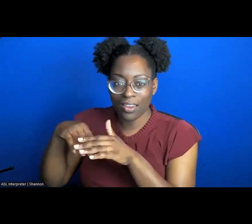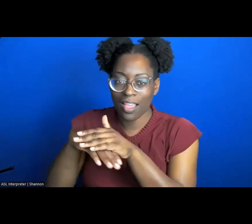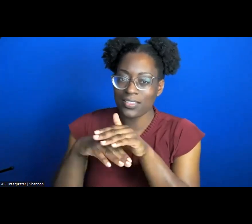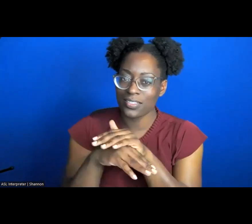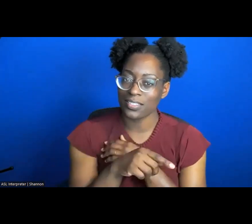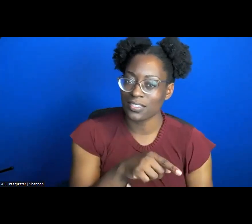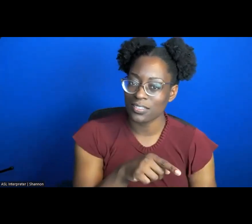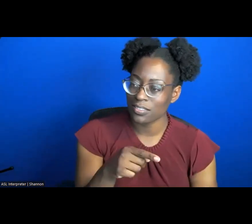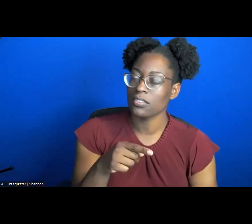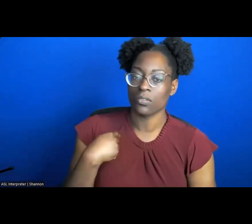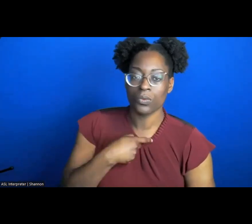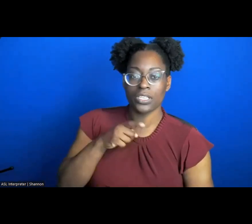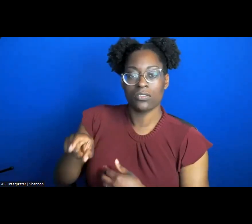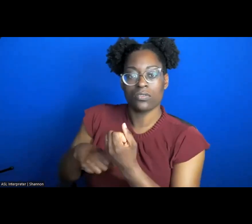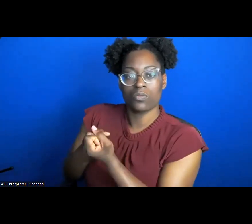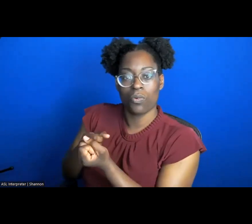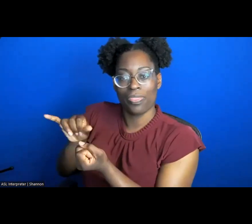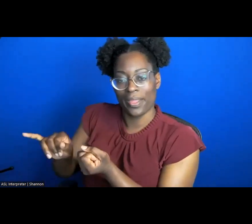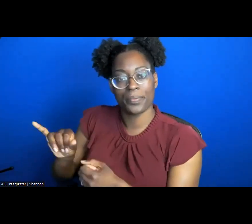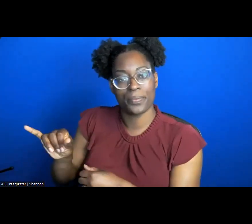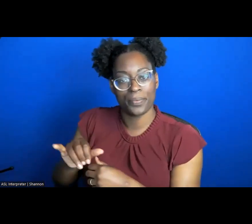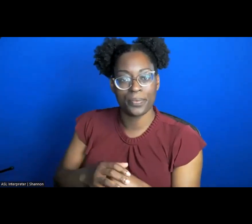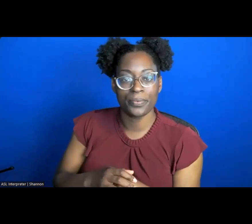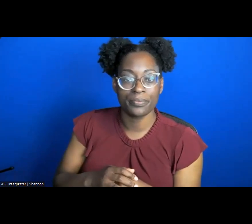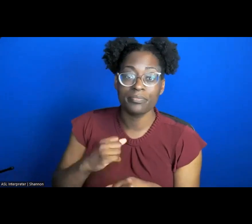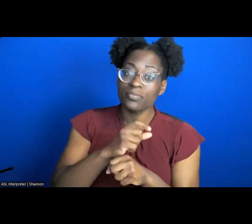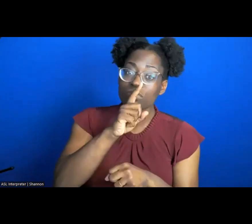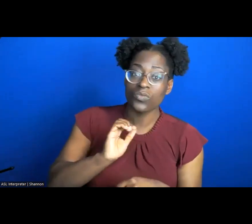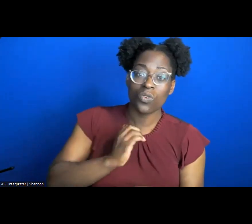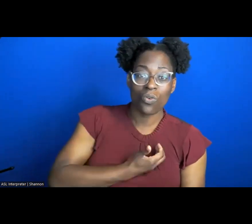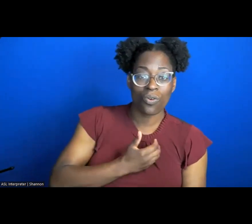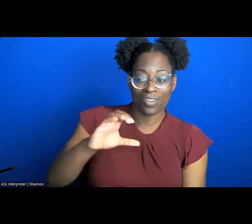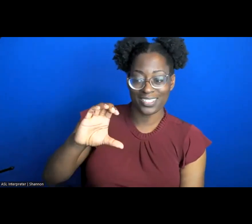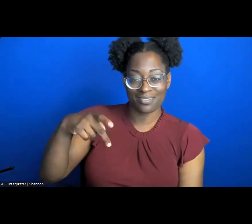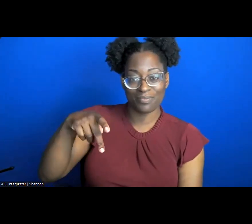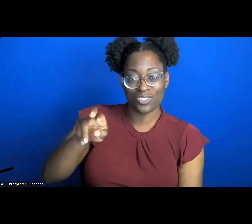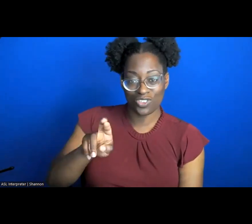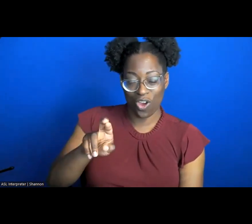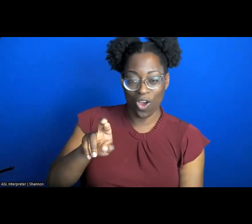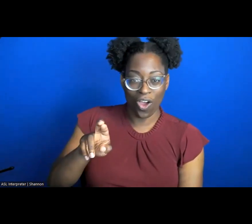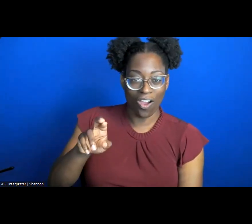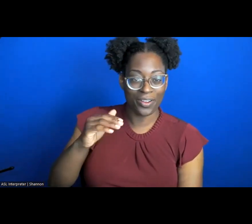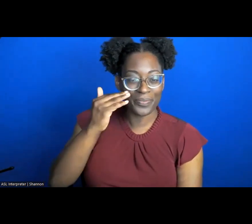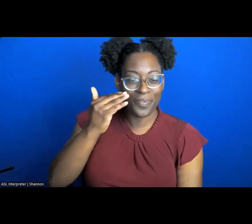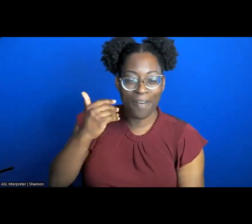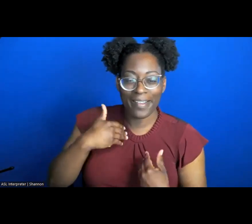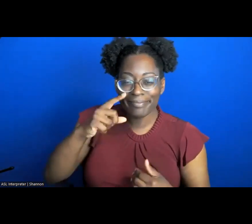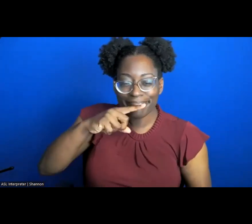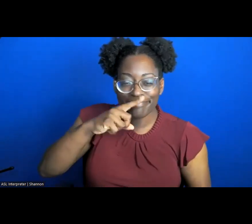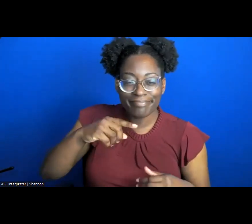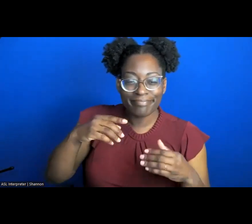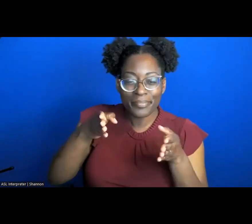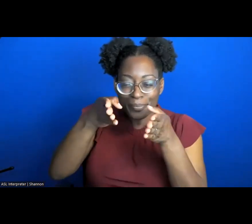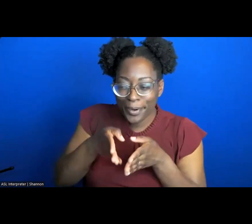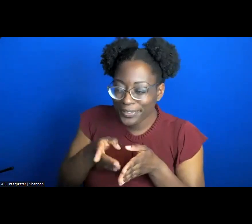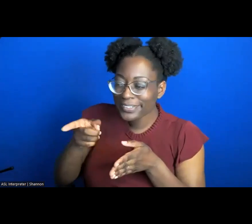skin tones to ensuring our coaches and instructors reflect back to the educator, to Black and Brown educators, that they